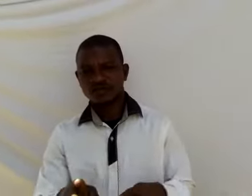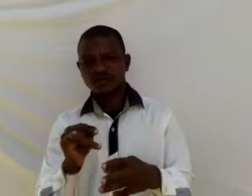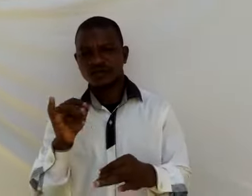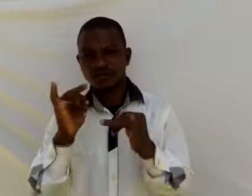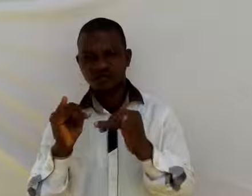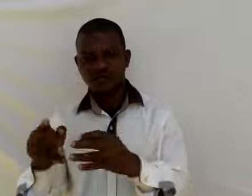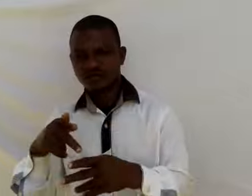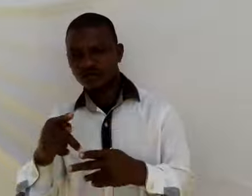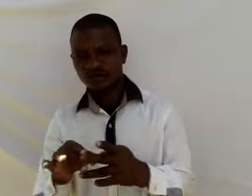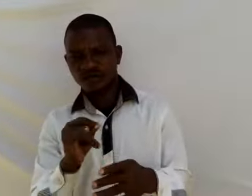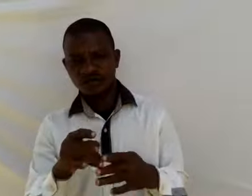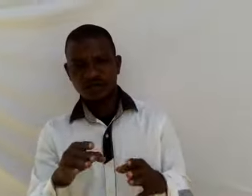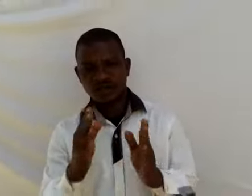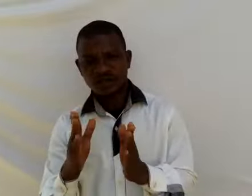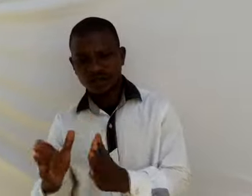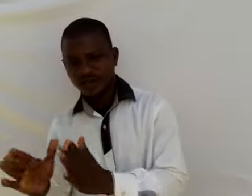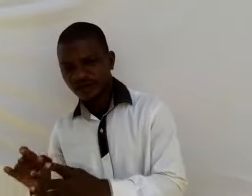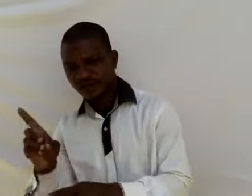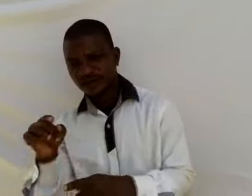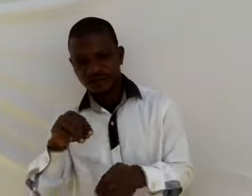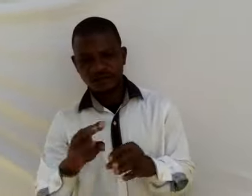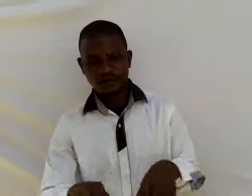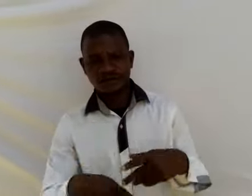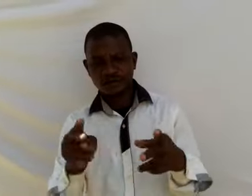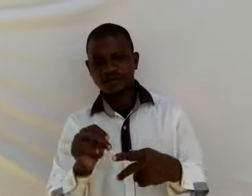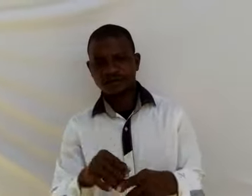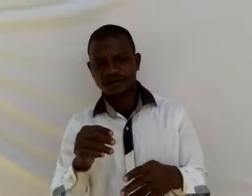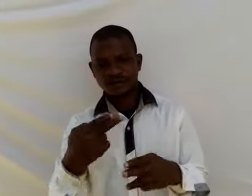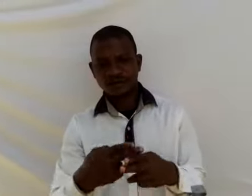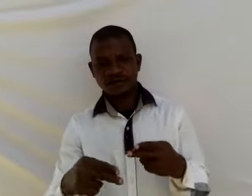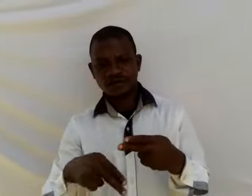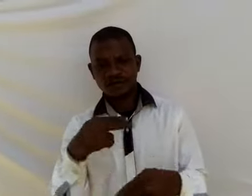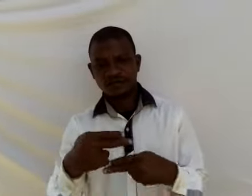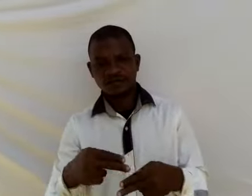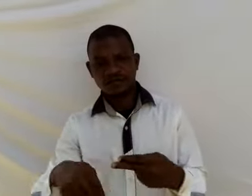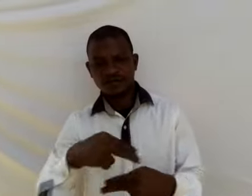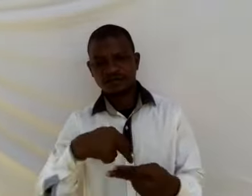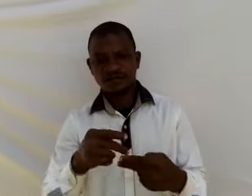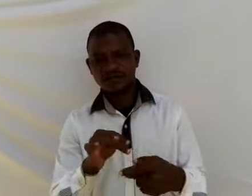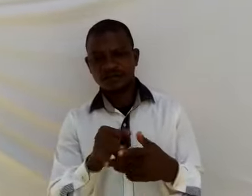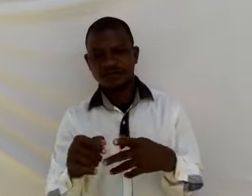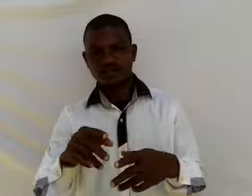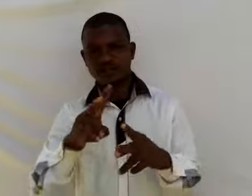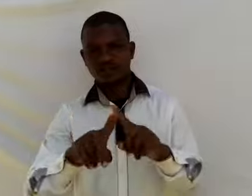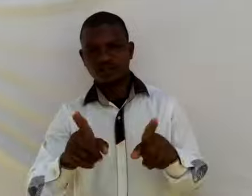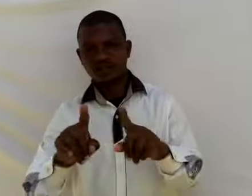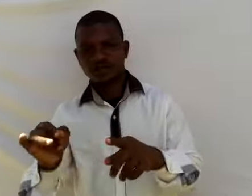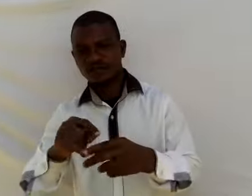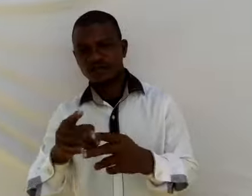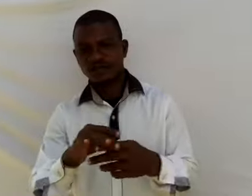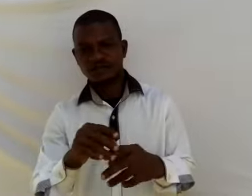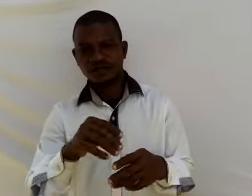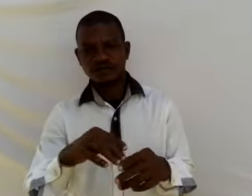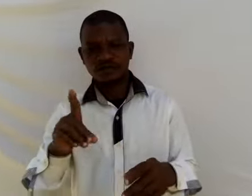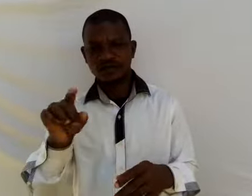population are arranged in a given habitat. It is the variation in density over a